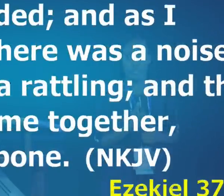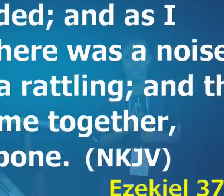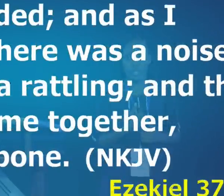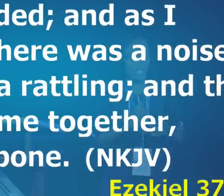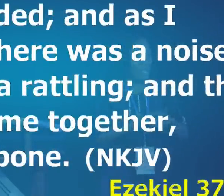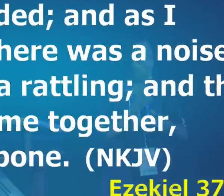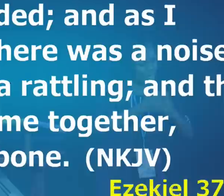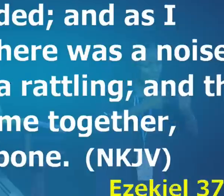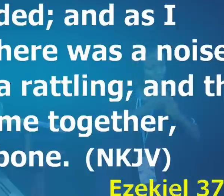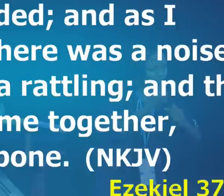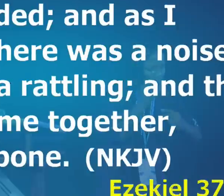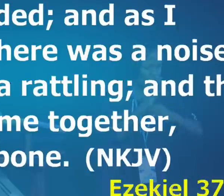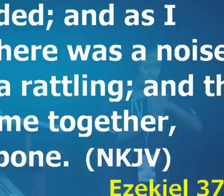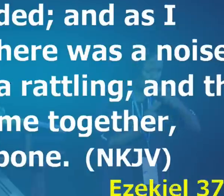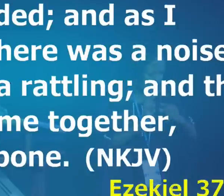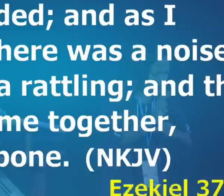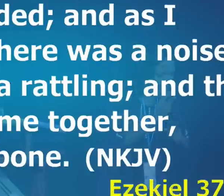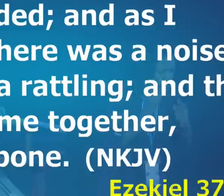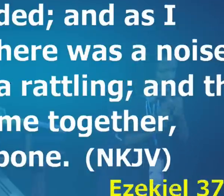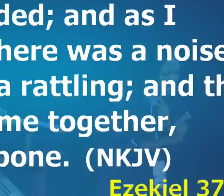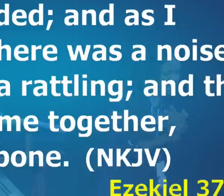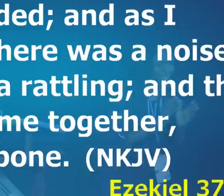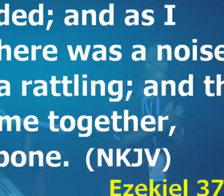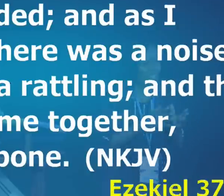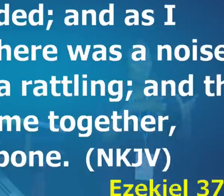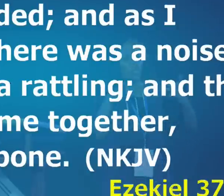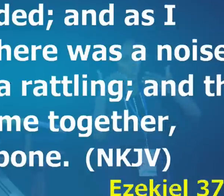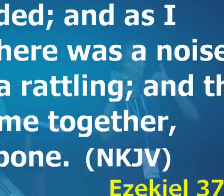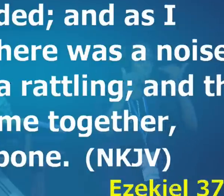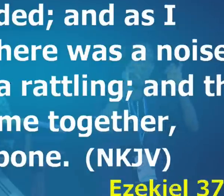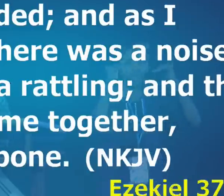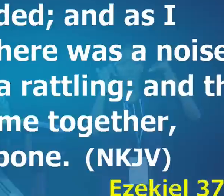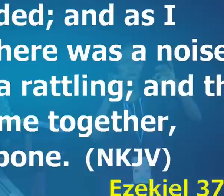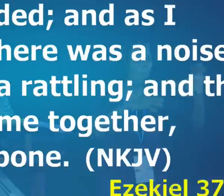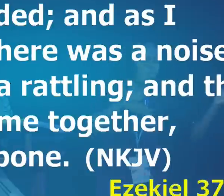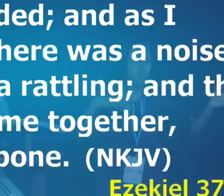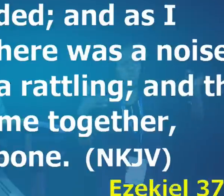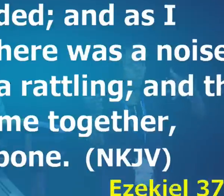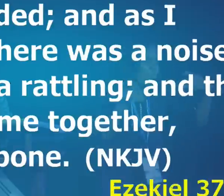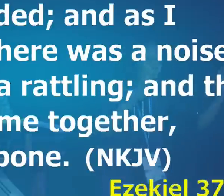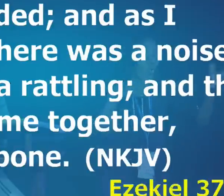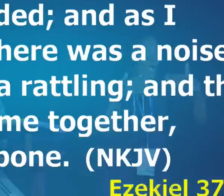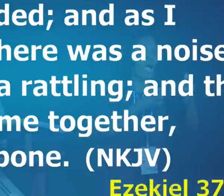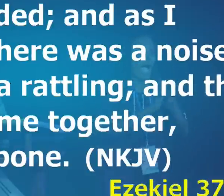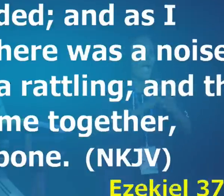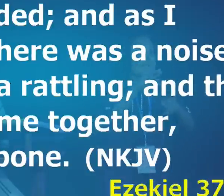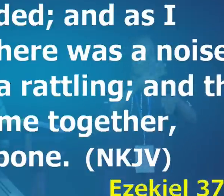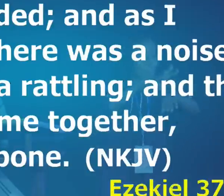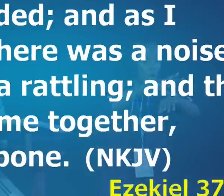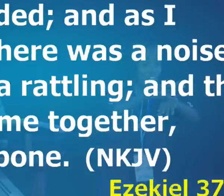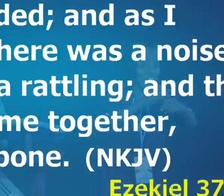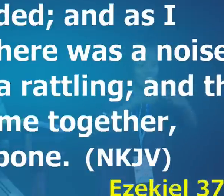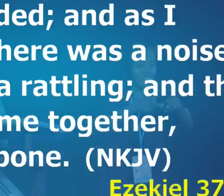and as I prophesied, there was a noise, and suddenly a rattling, and the bones came